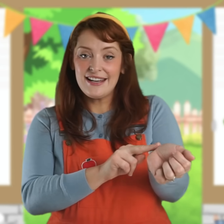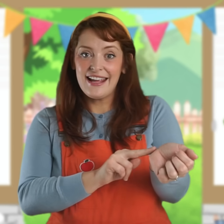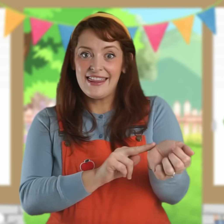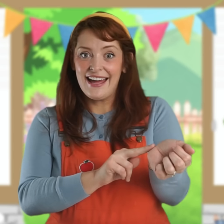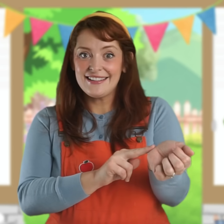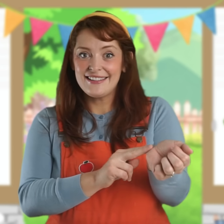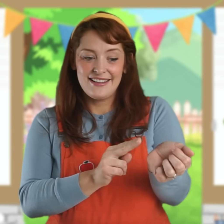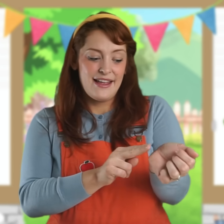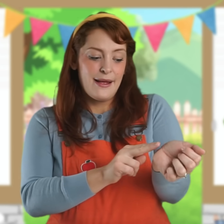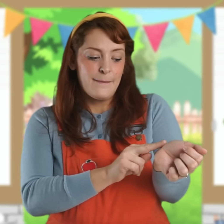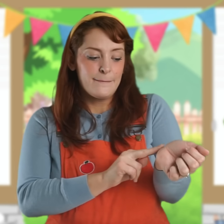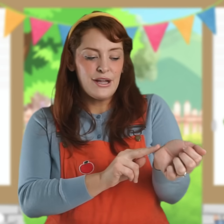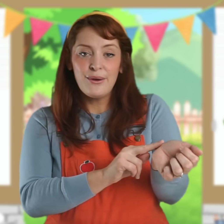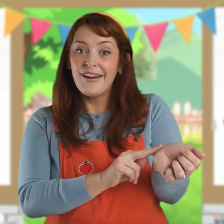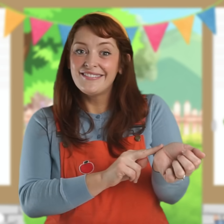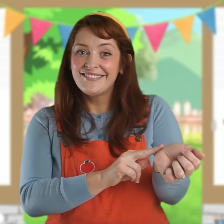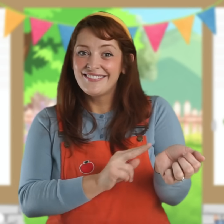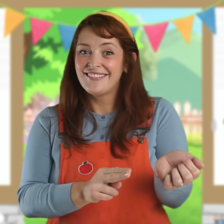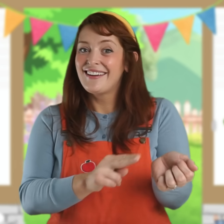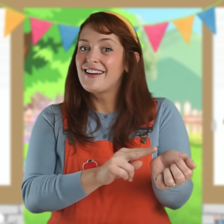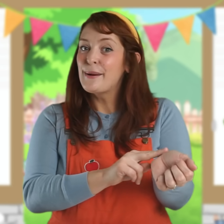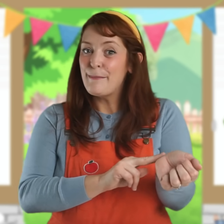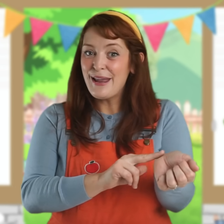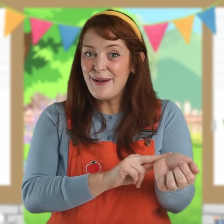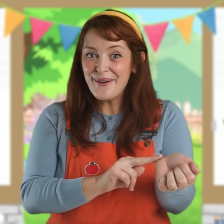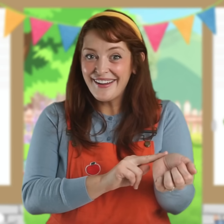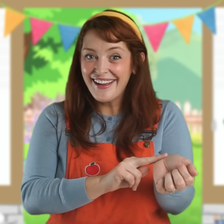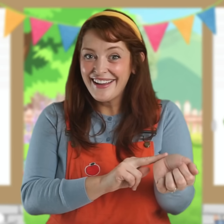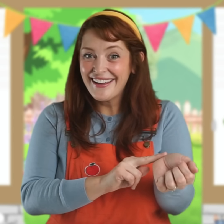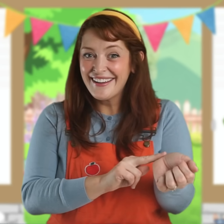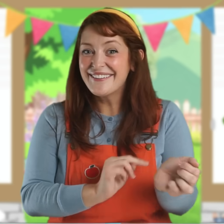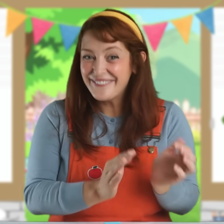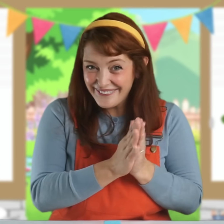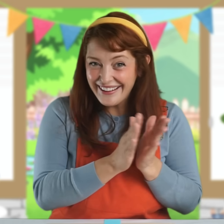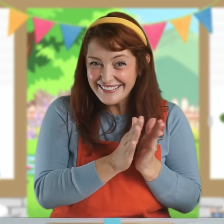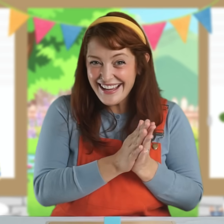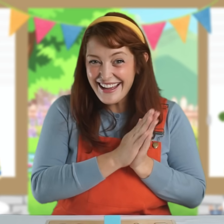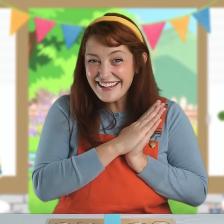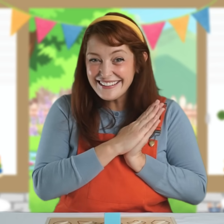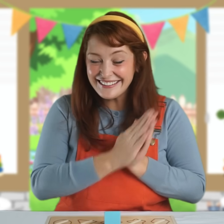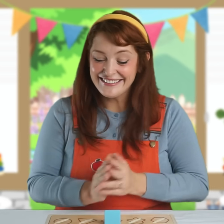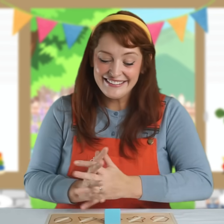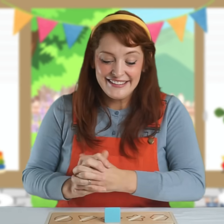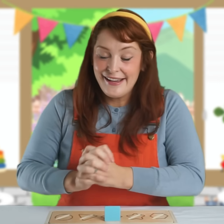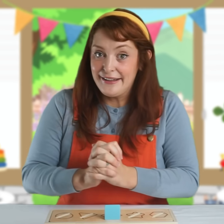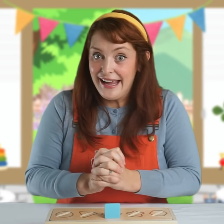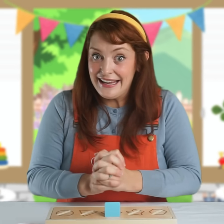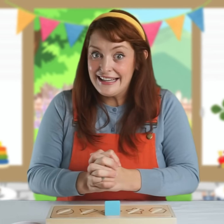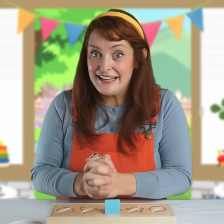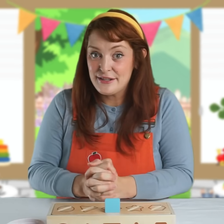like that. Blue, blue. Well done. Okay, let's try